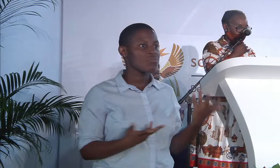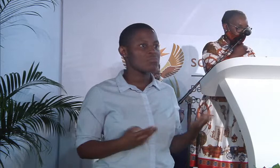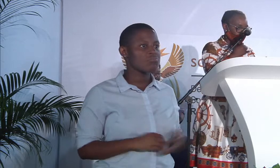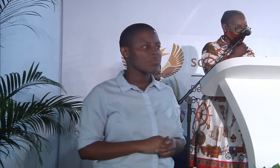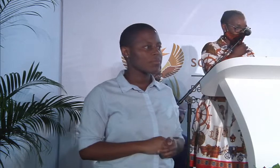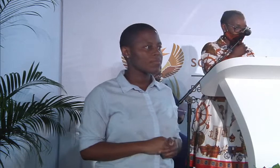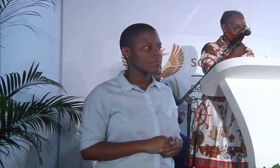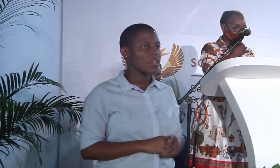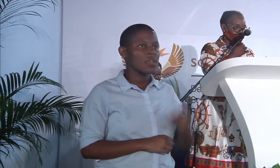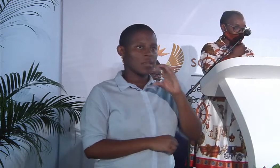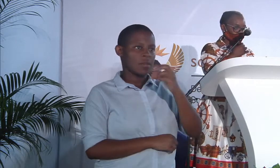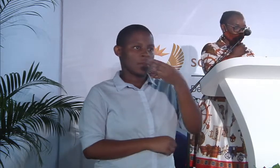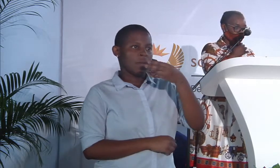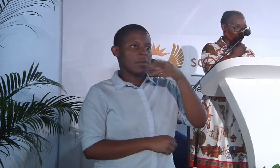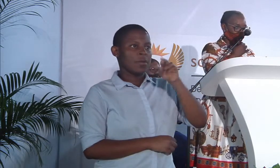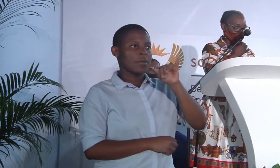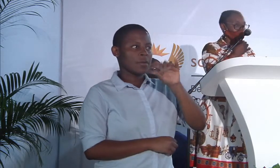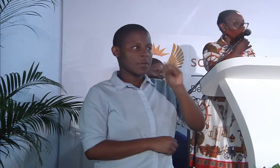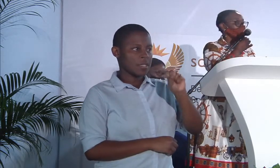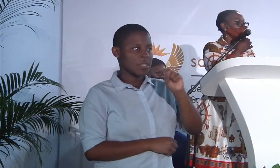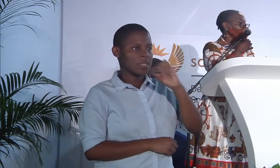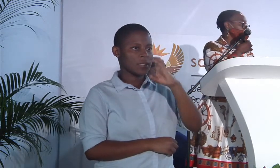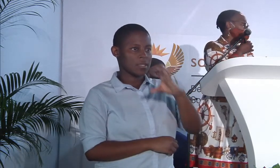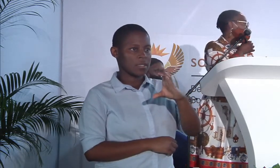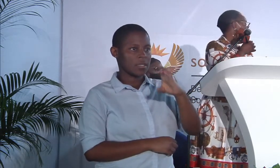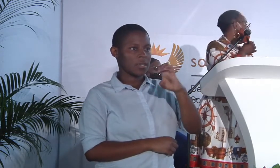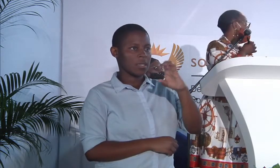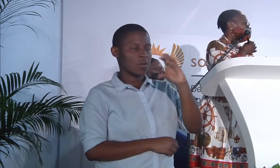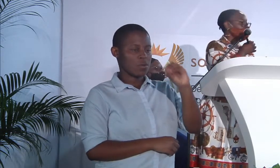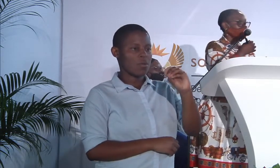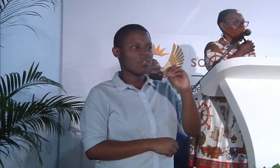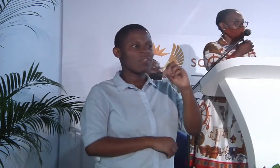Mr. Chris Mbele, CEO of Gateway Hospital.